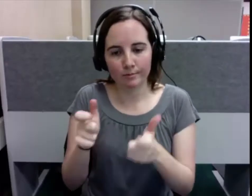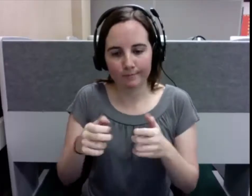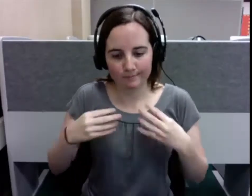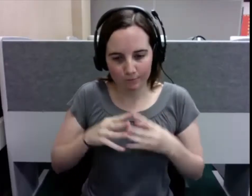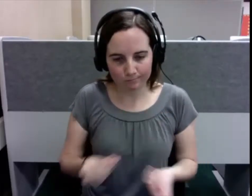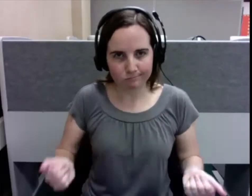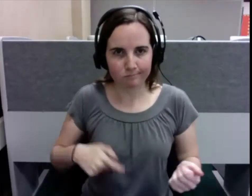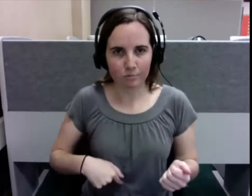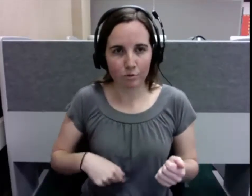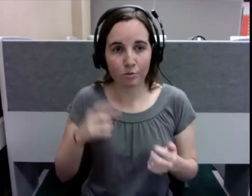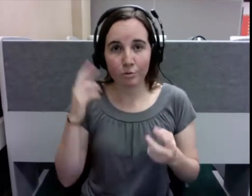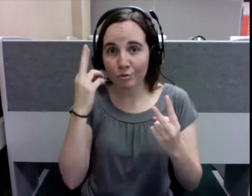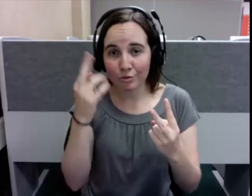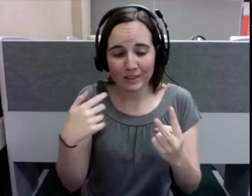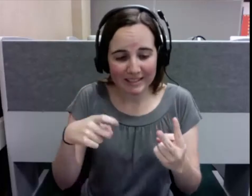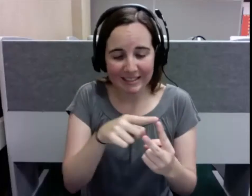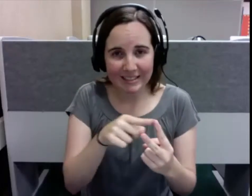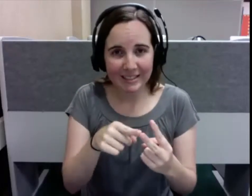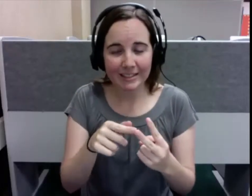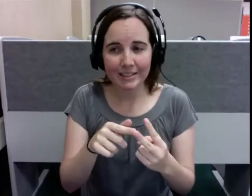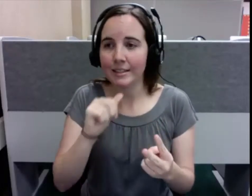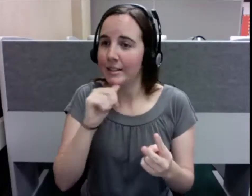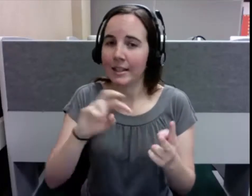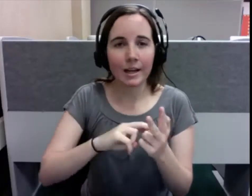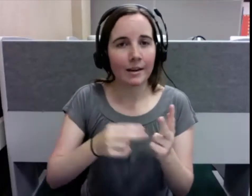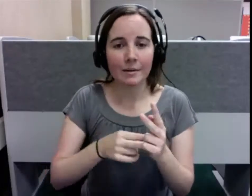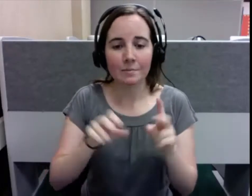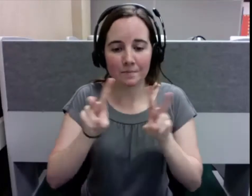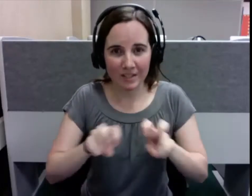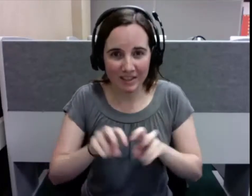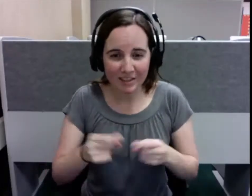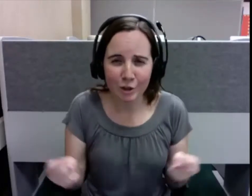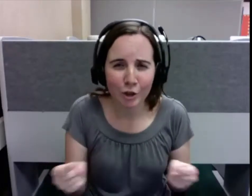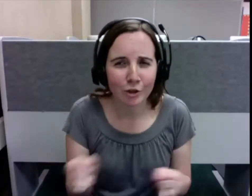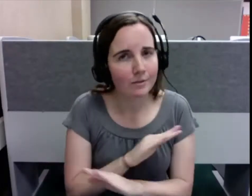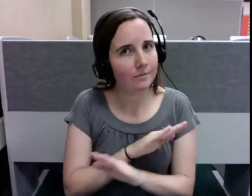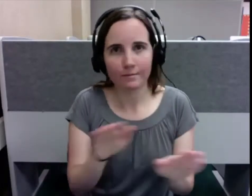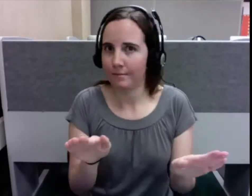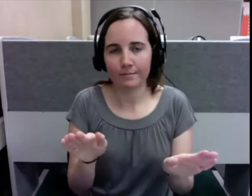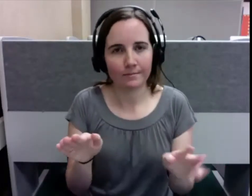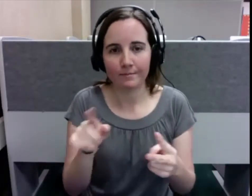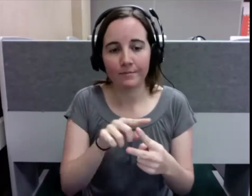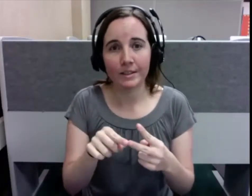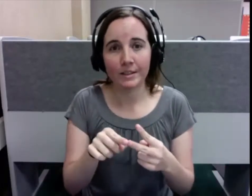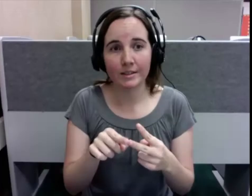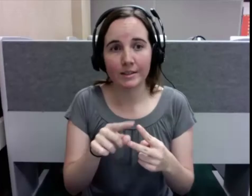are not because the exam is painful. It does not hurt. These two medications combine with a spray we use